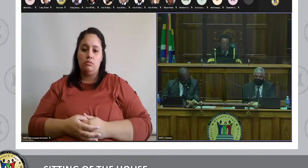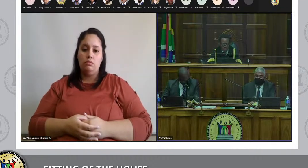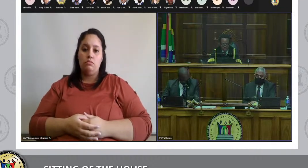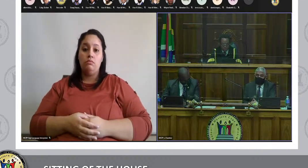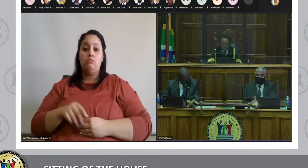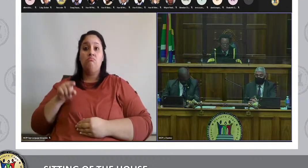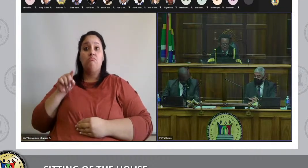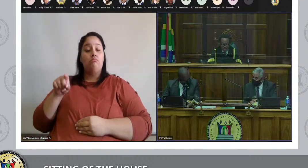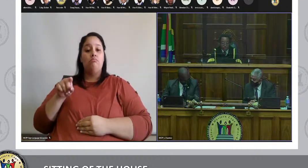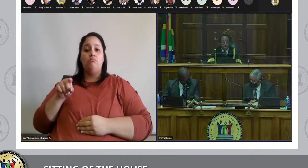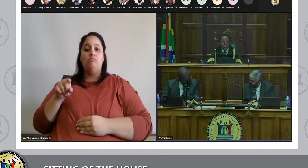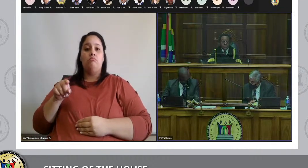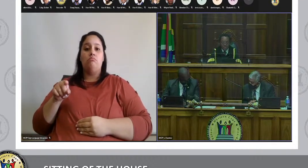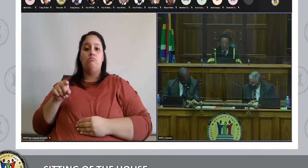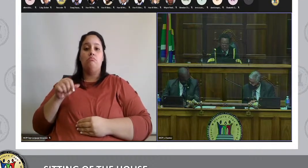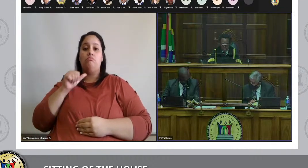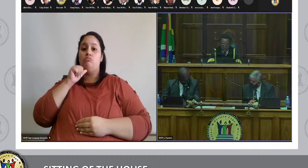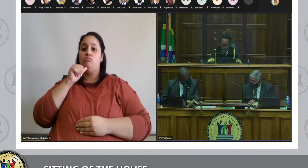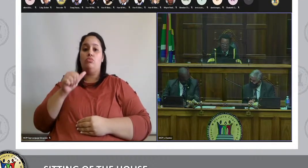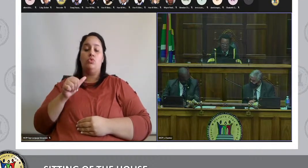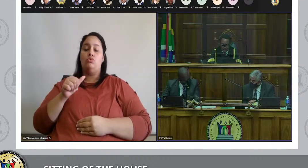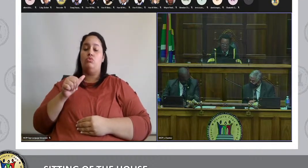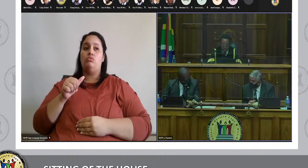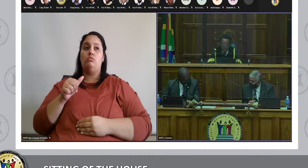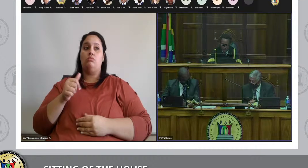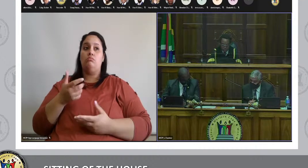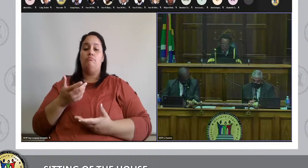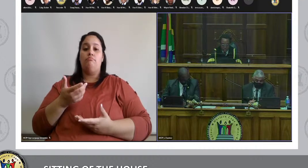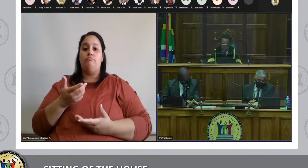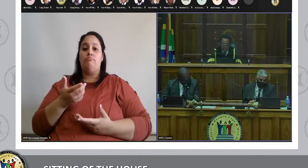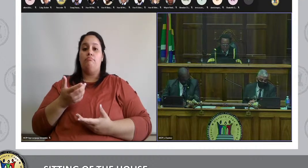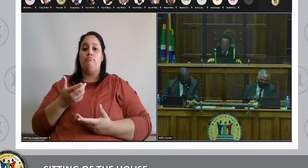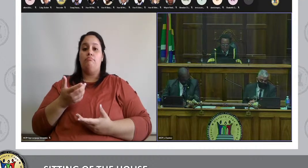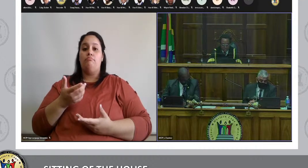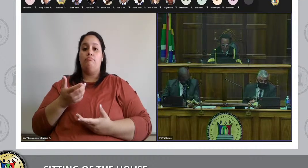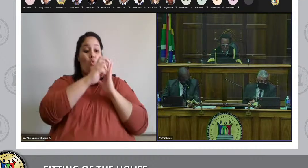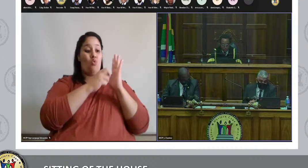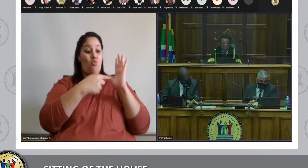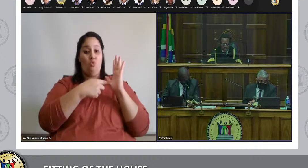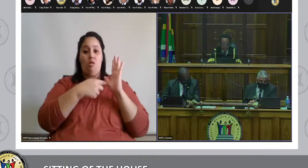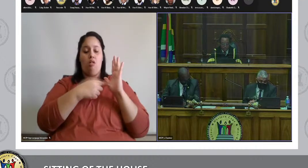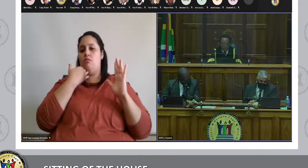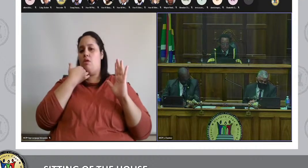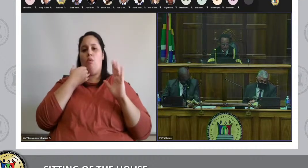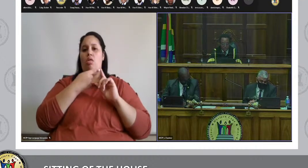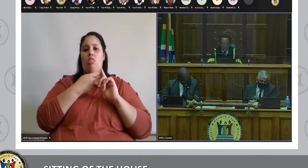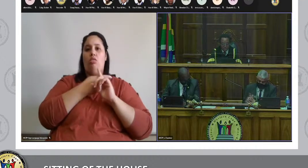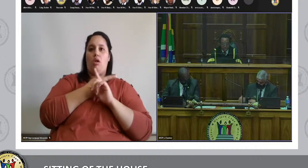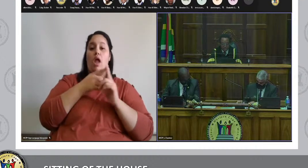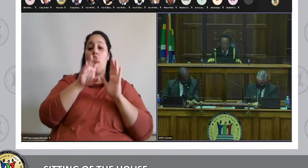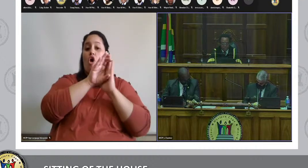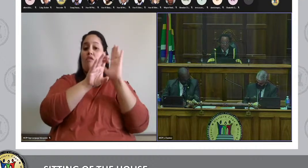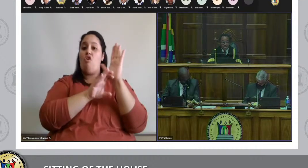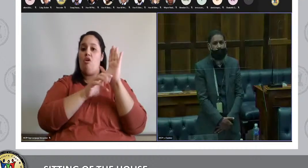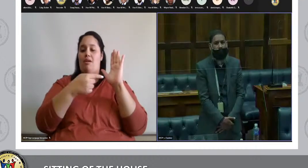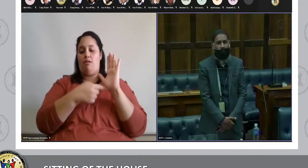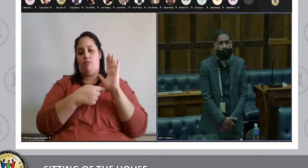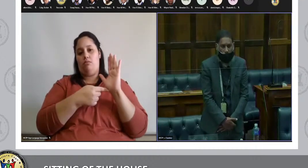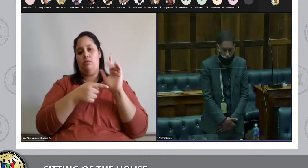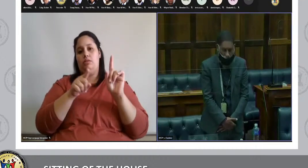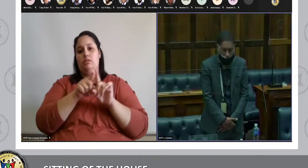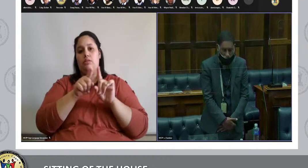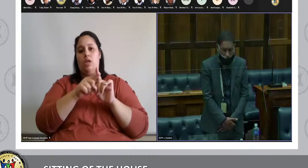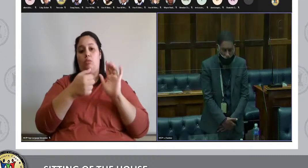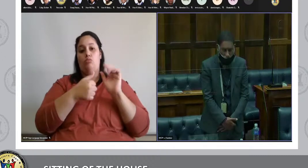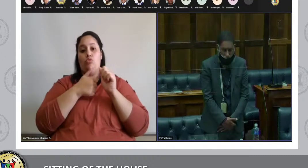not be found to be on the contrary to what the rule is and to what the code of conduct prescribes